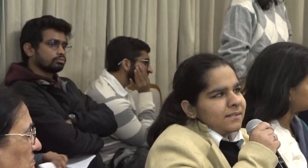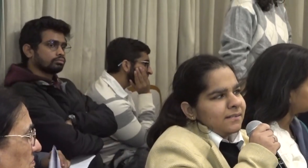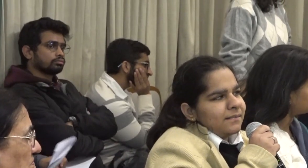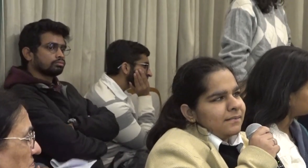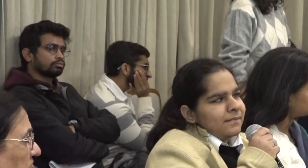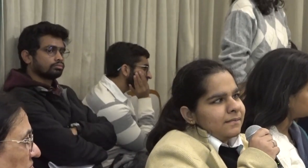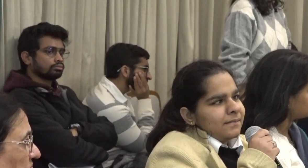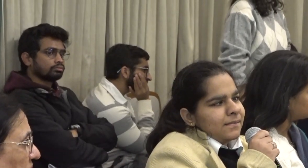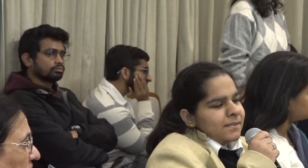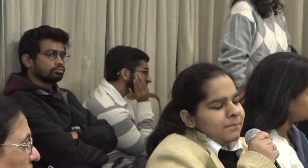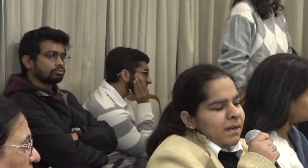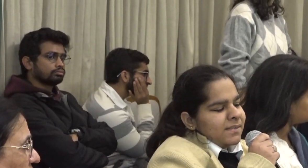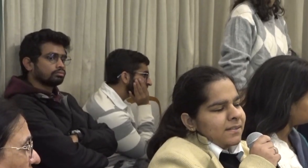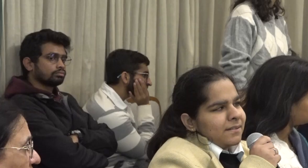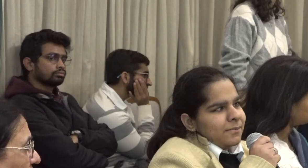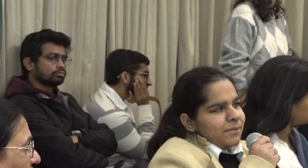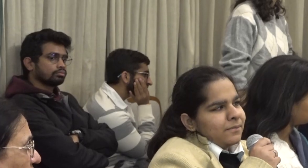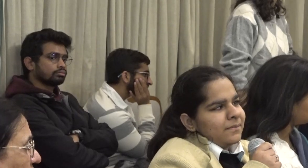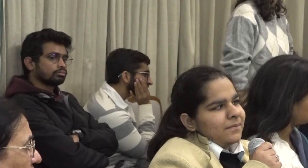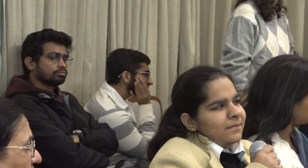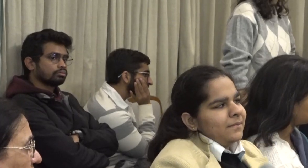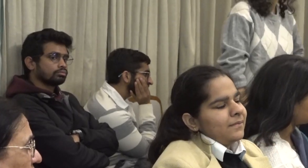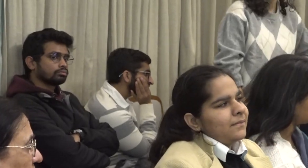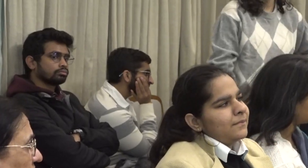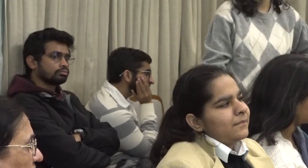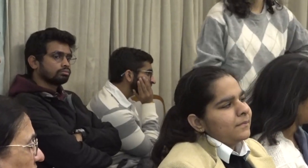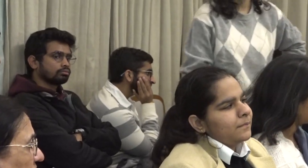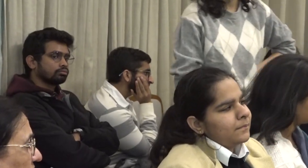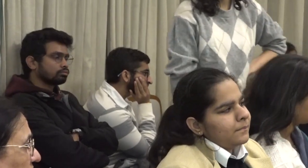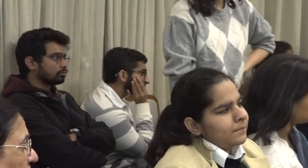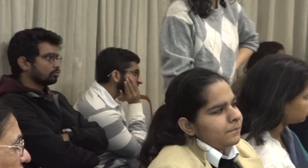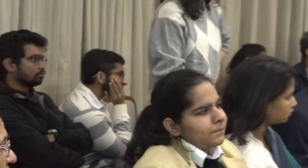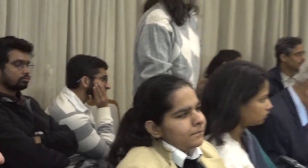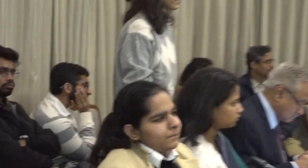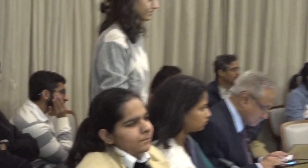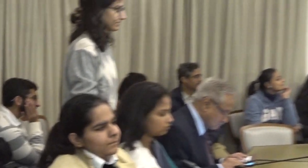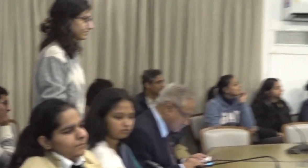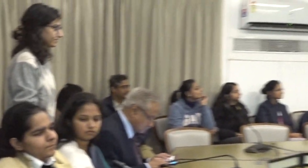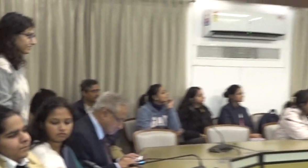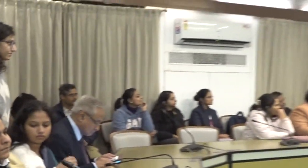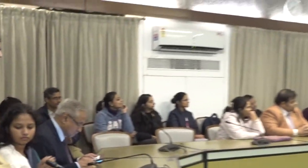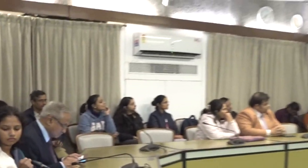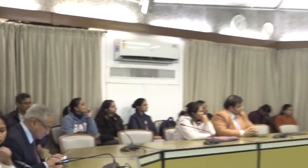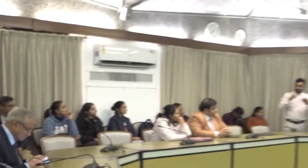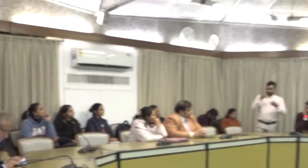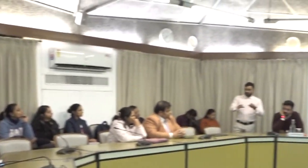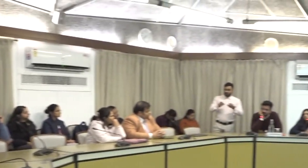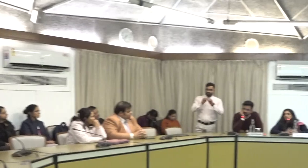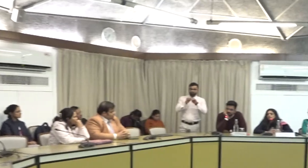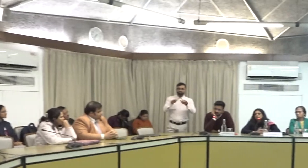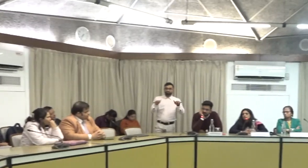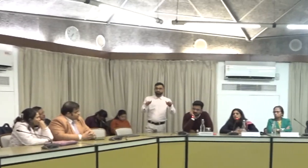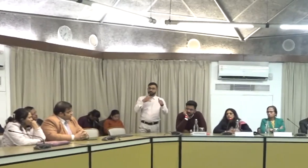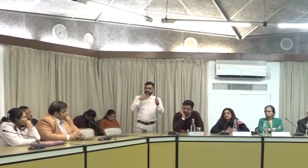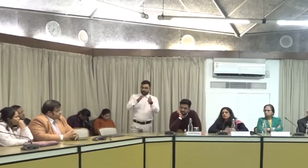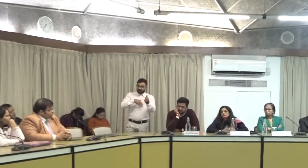disease? Parth sir, to you. Yeah, if it's extremely severe where the infection has spread into the